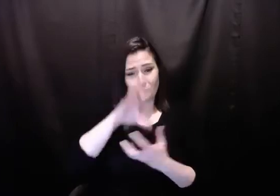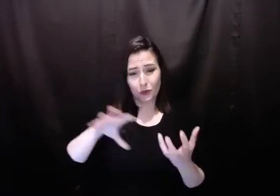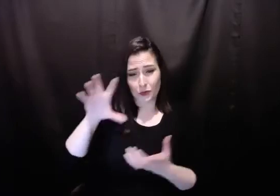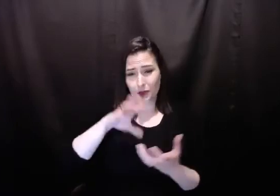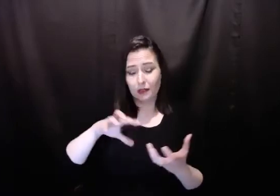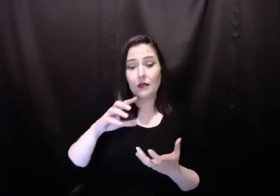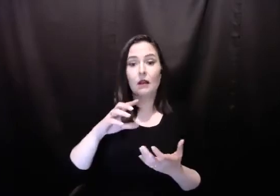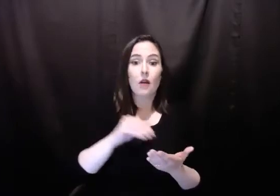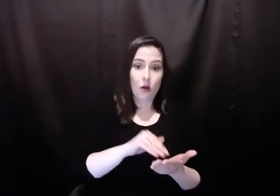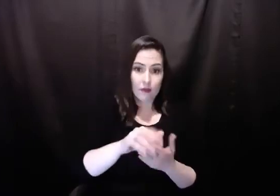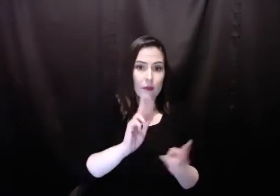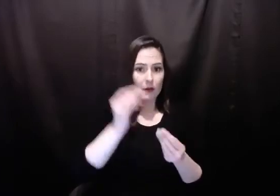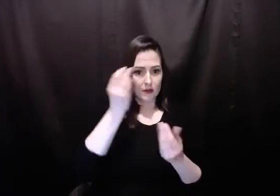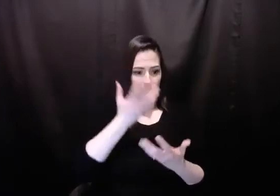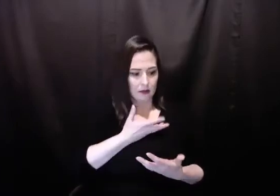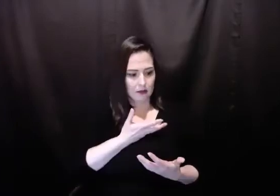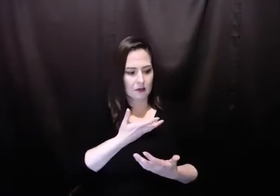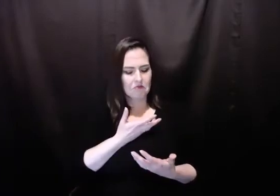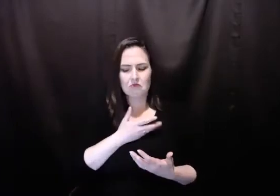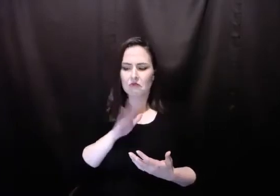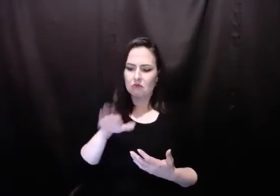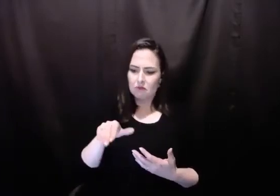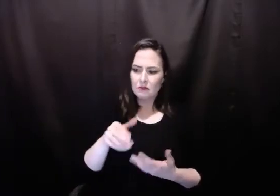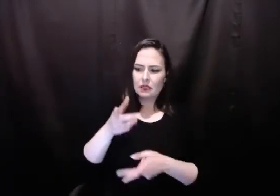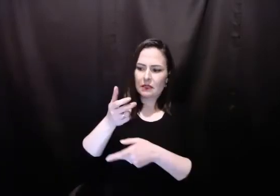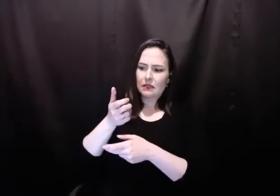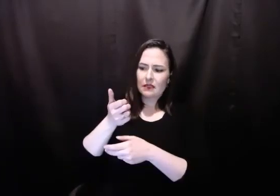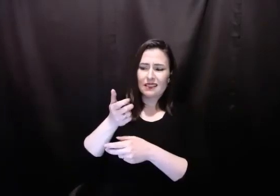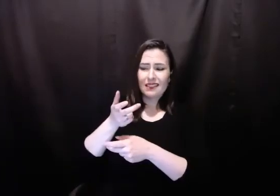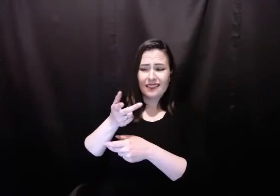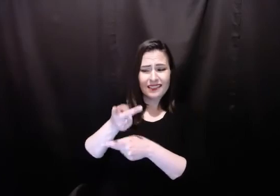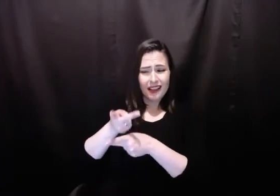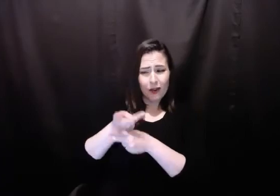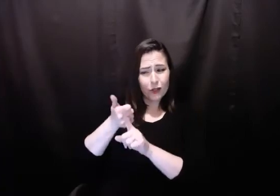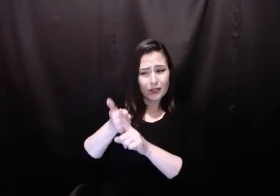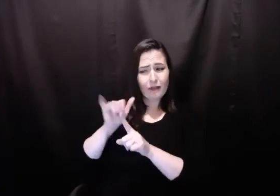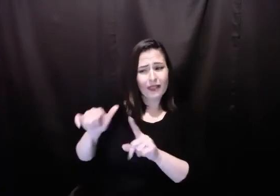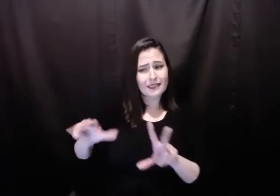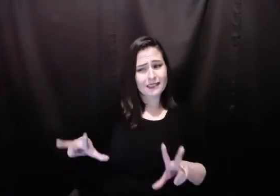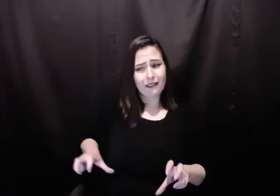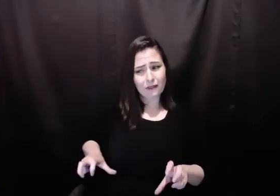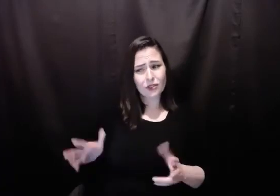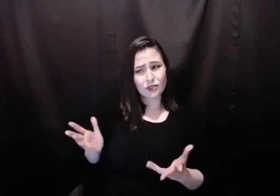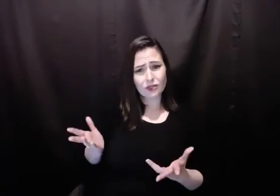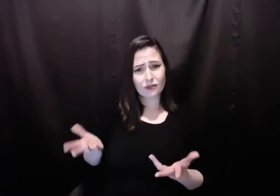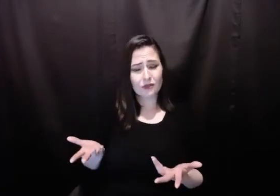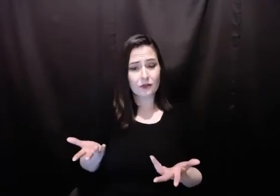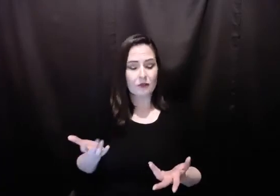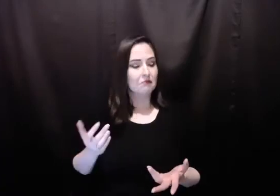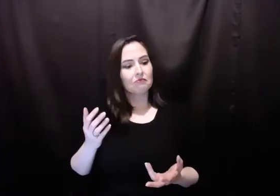And that can be a slippery slope. Even my mother, who loved me, when I would schedule myself there's a woman